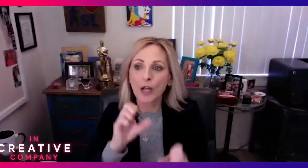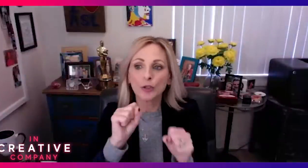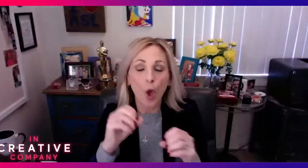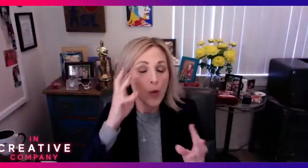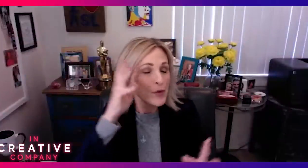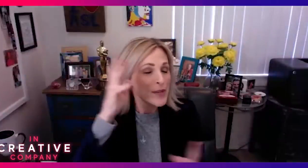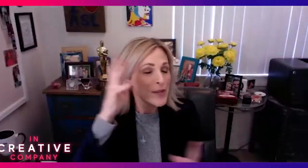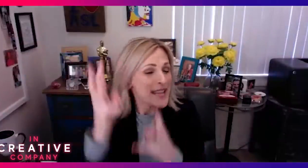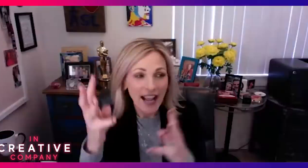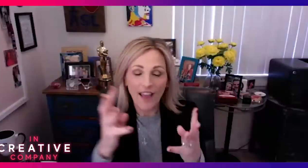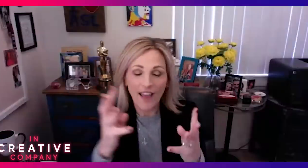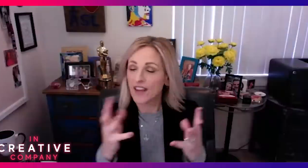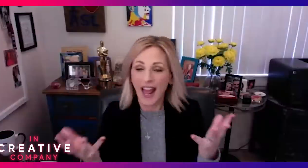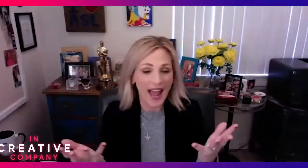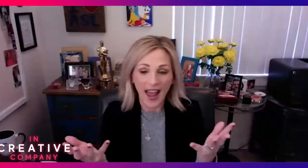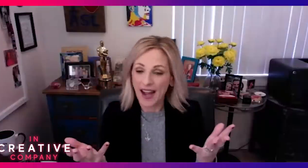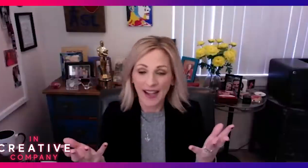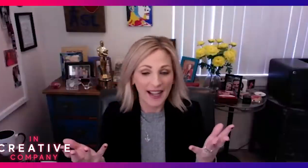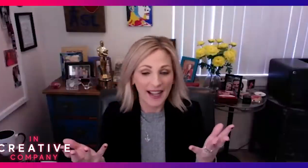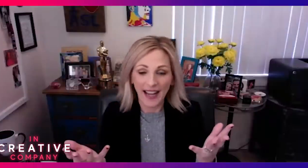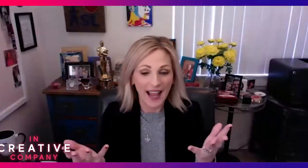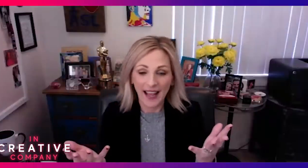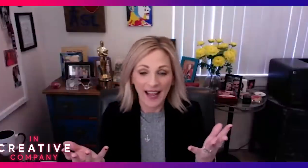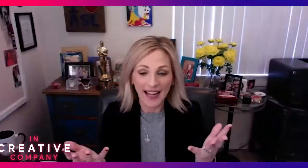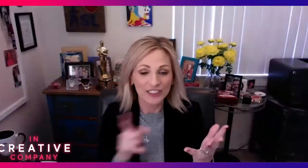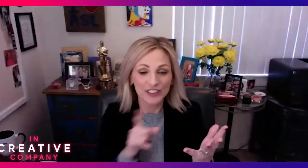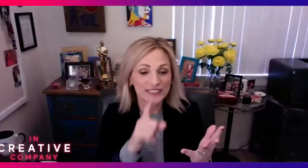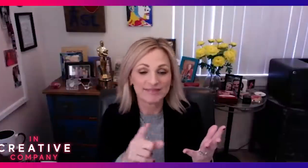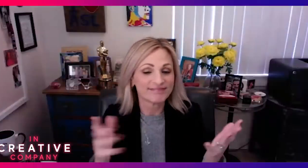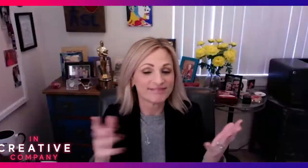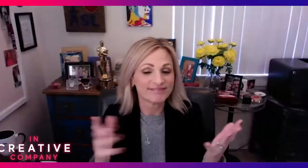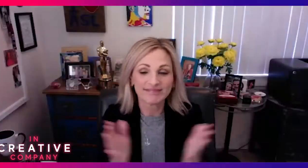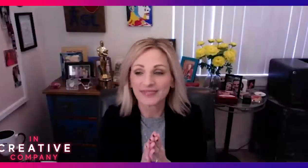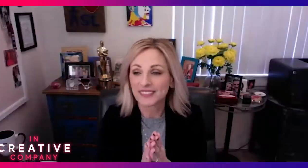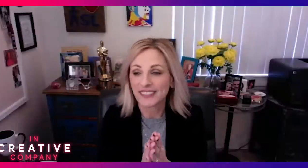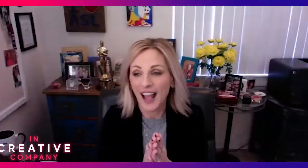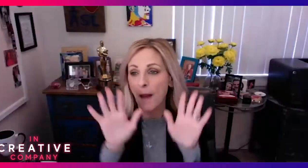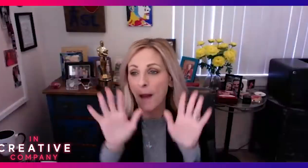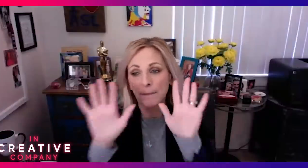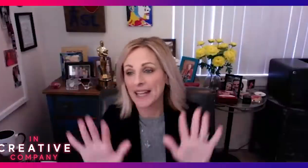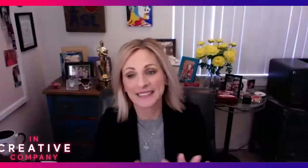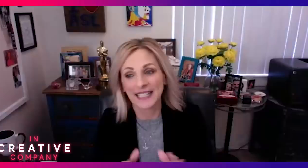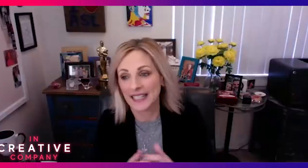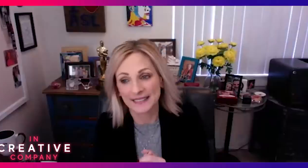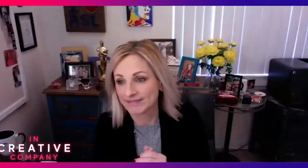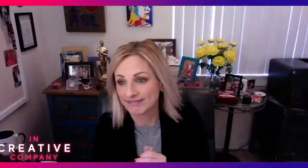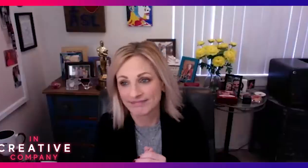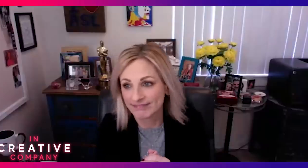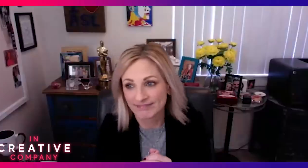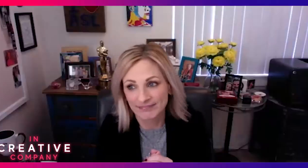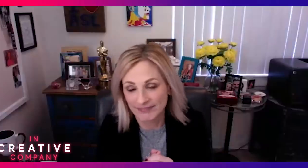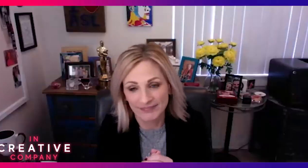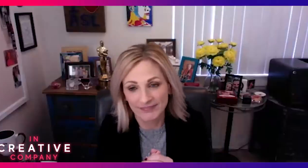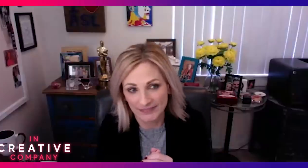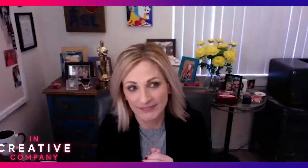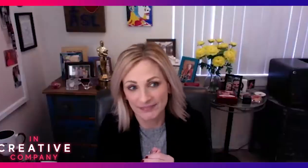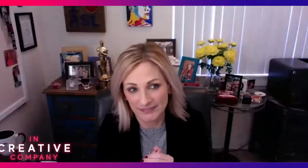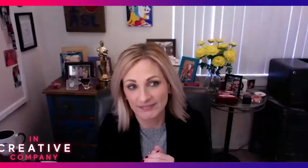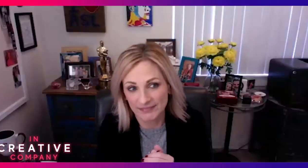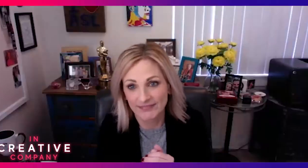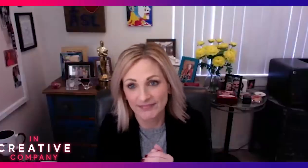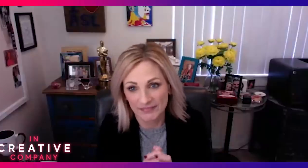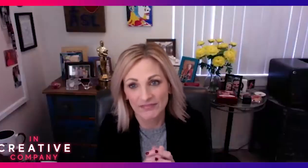just reiterate that we worked so hard. We did our best to be as creative as we could for an audience and to pull it off. And I think it's just amazing